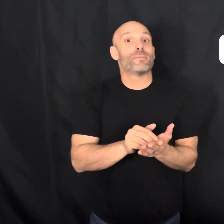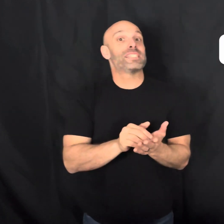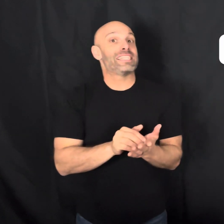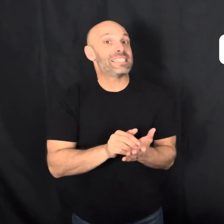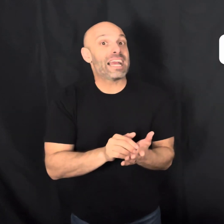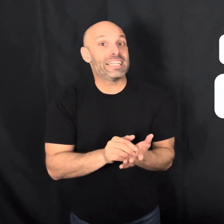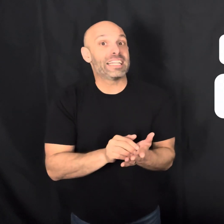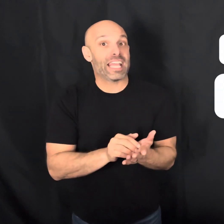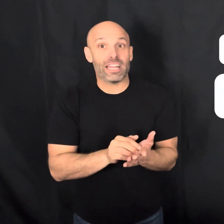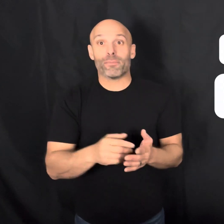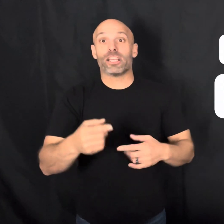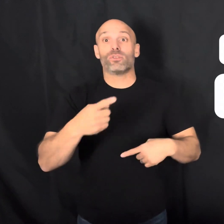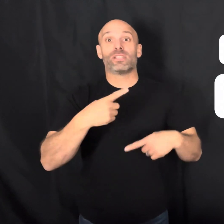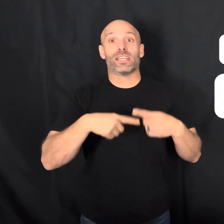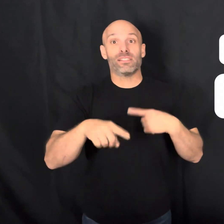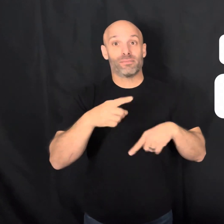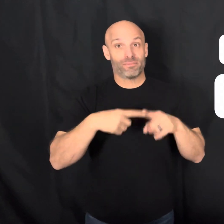say sign it again. I'm gonna use this.